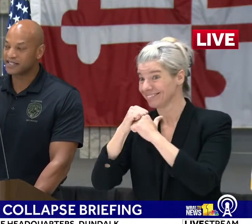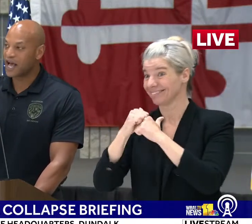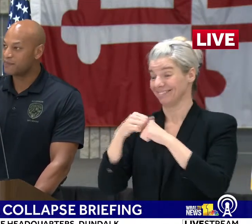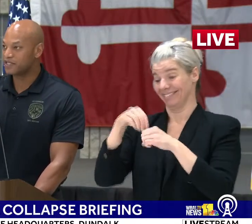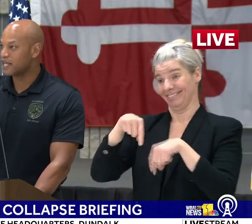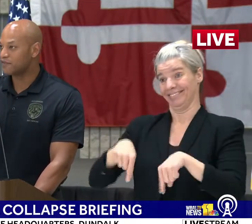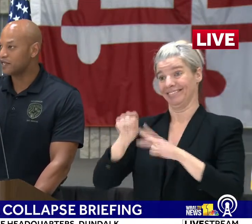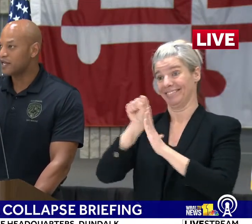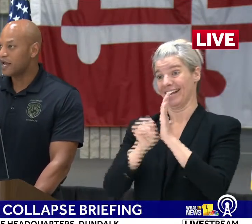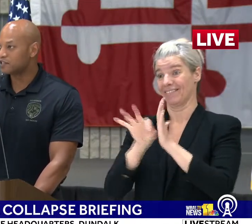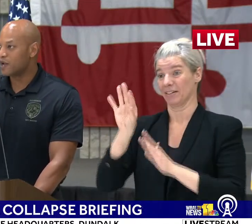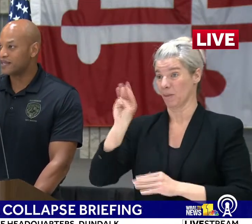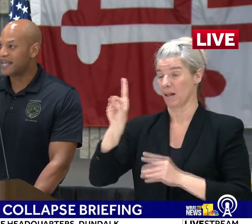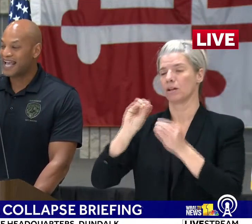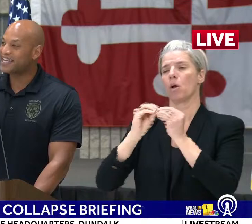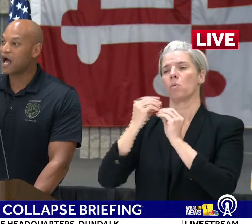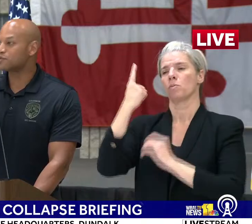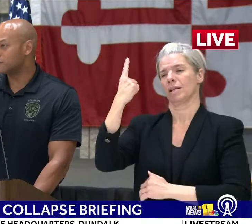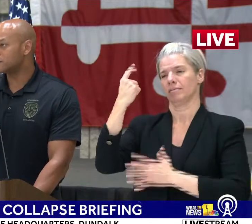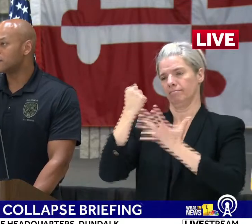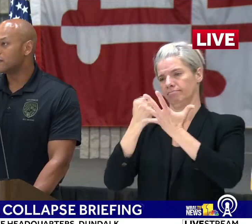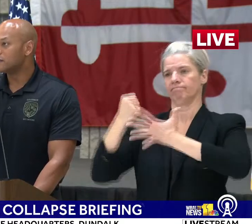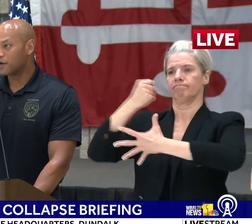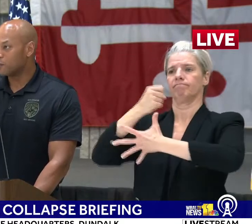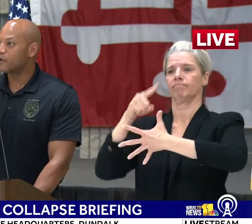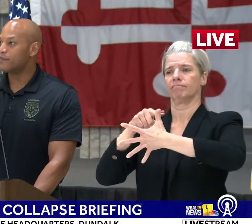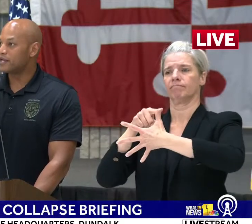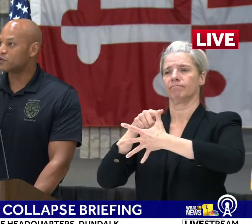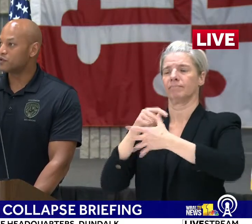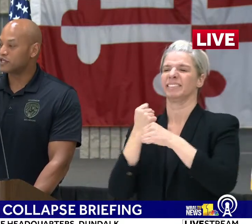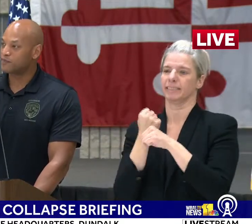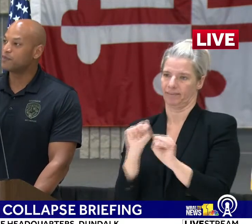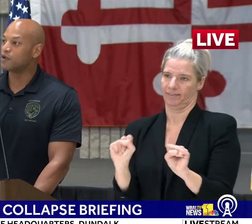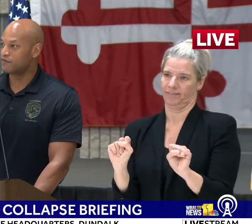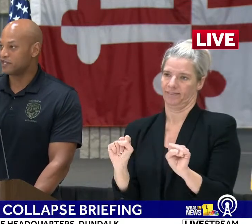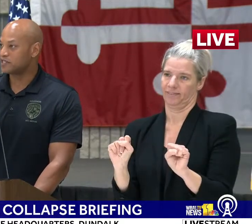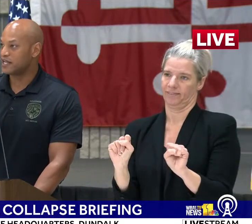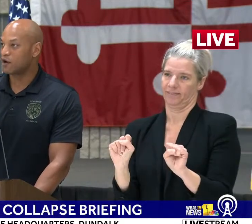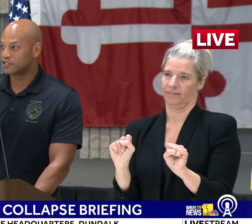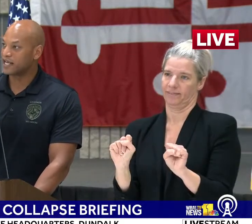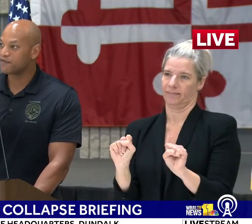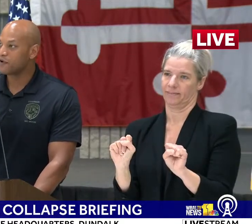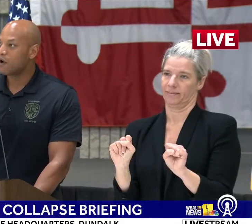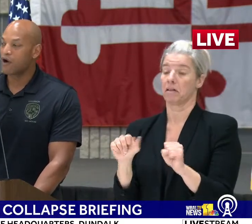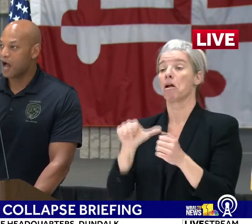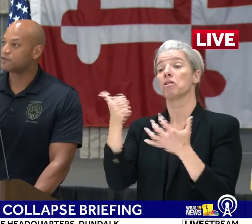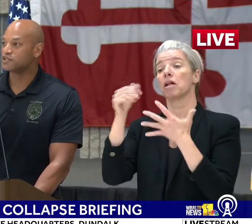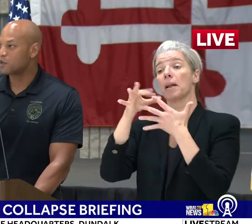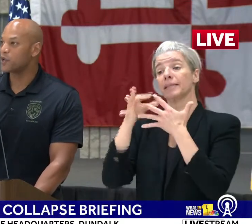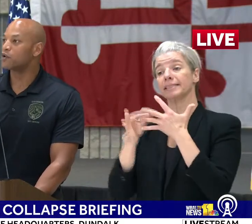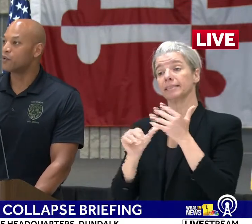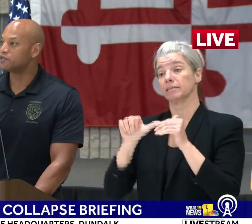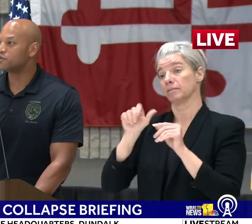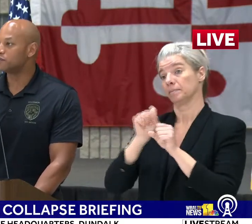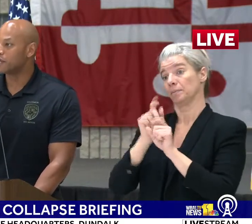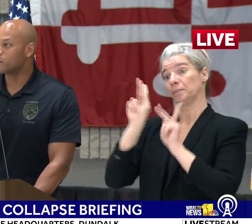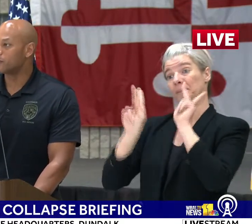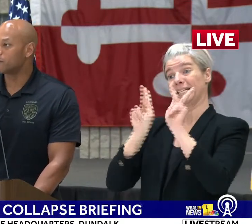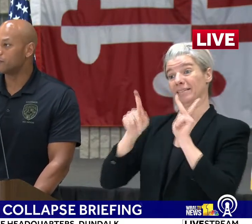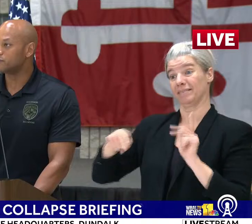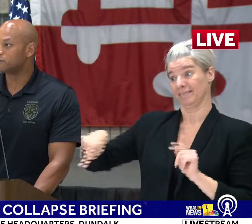gating criteria has got to be safety. And so I think any options that are going to make sure that the people of this state are safe are options